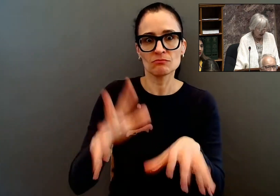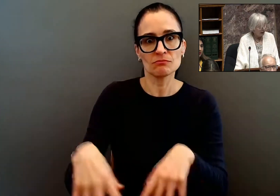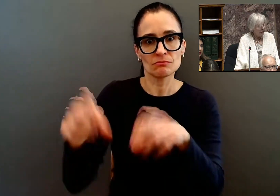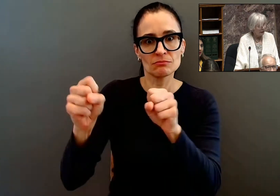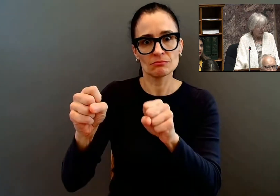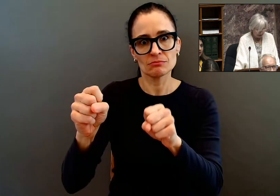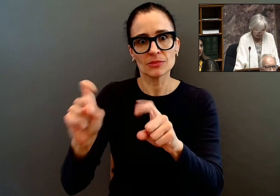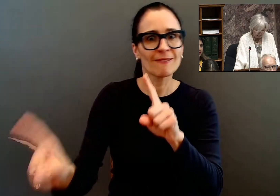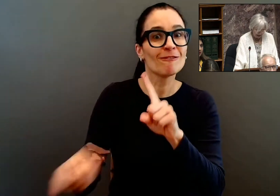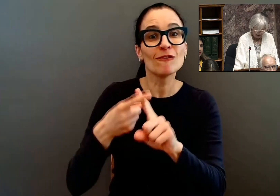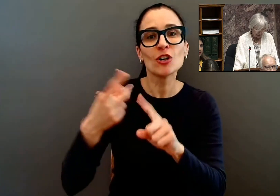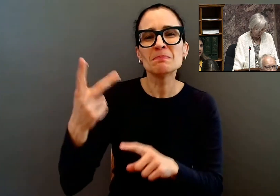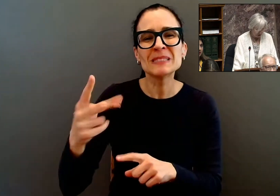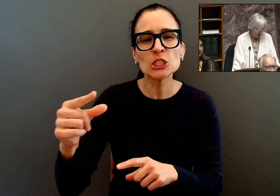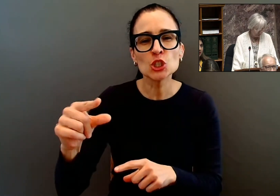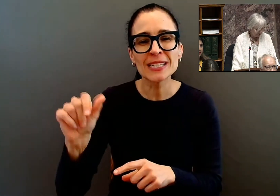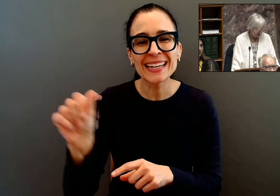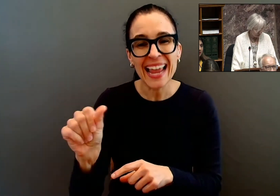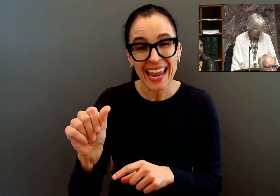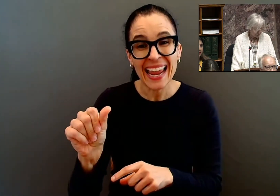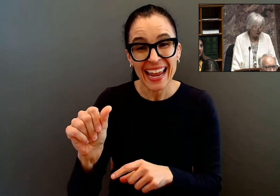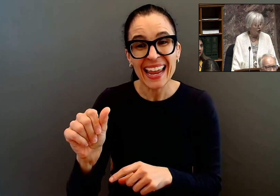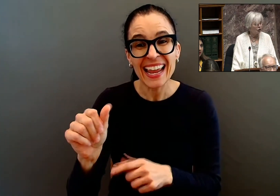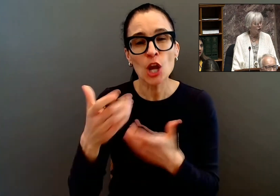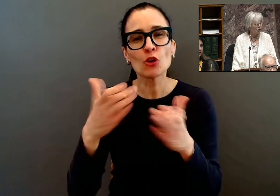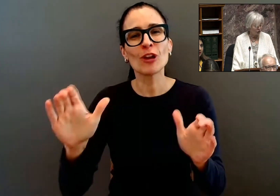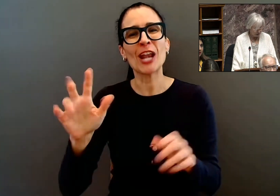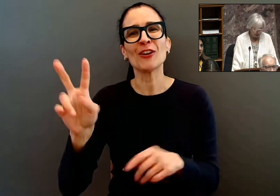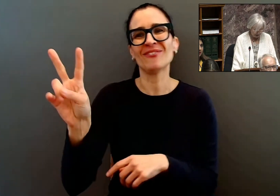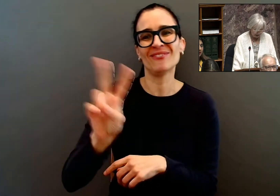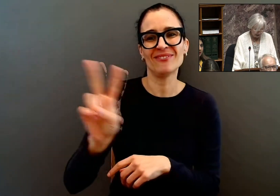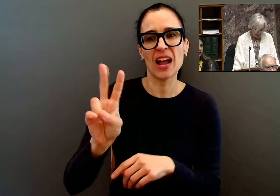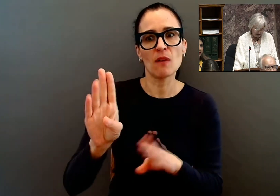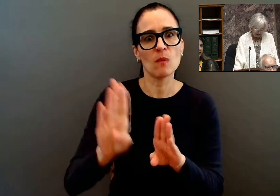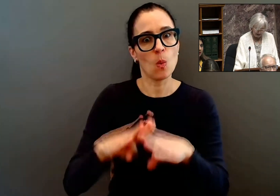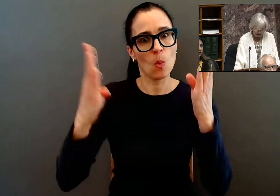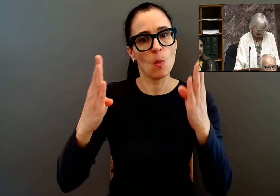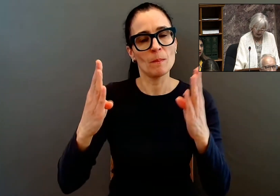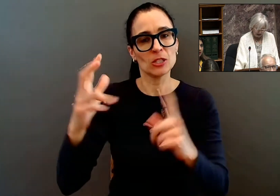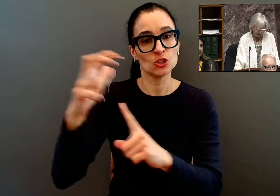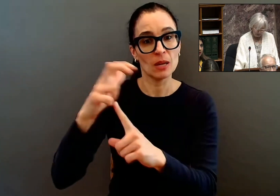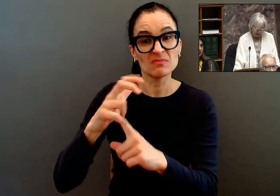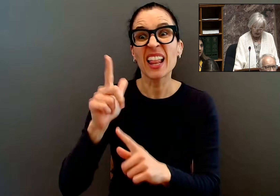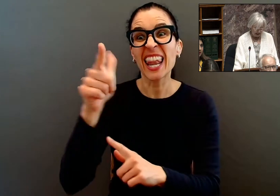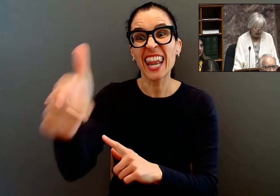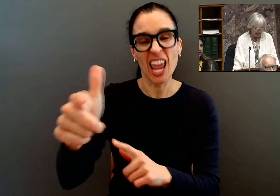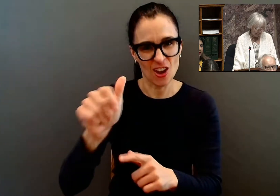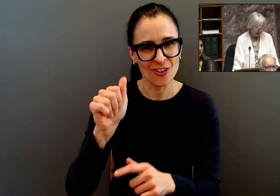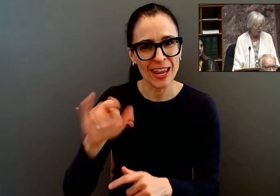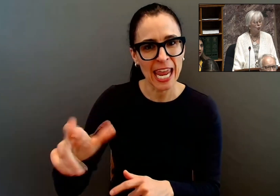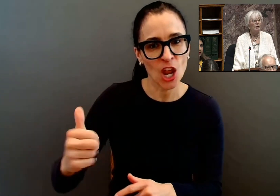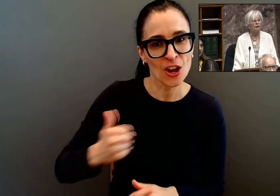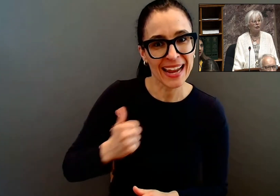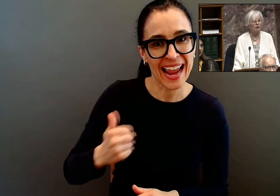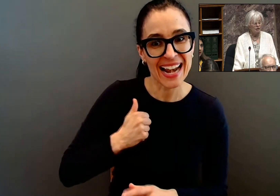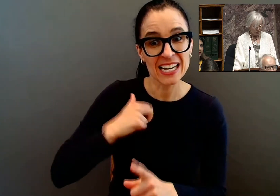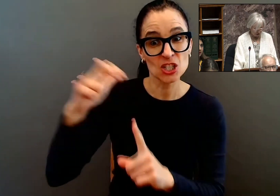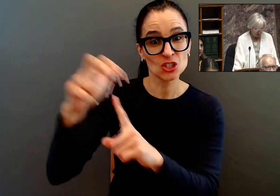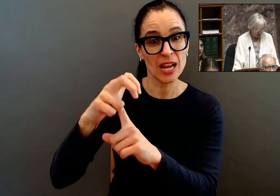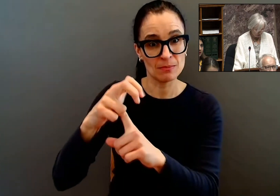A highlight in the Canadian golf history occurred in 1999 when Canadian Mike